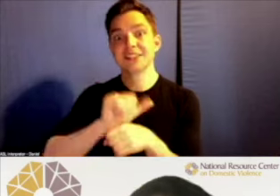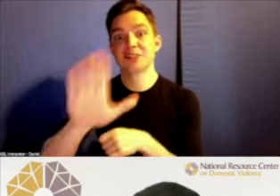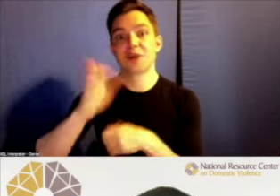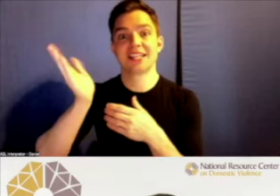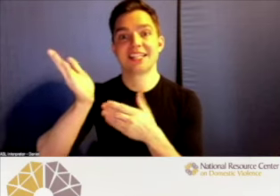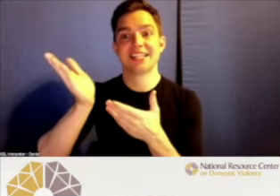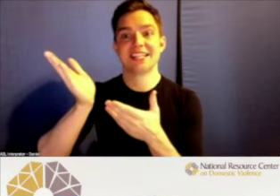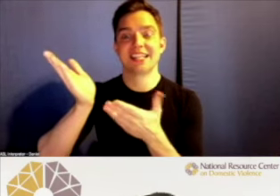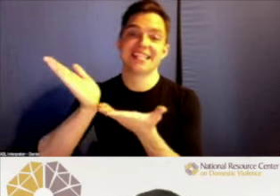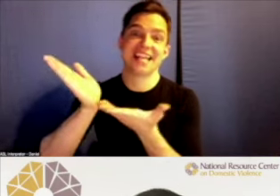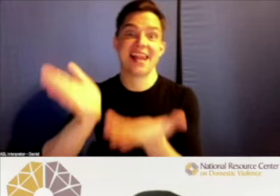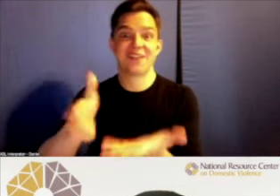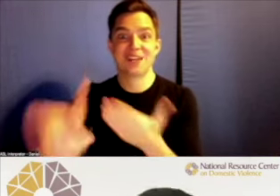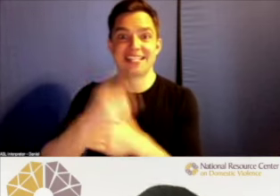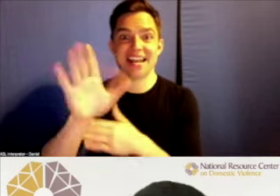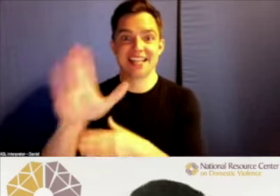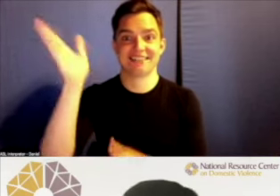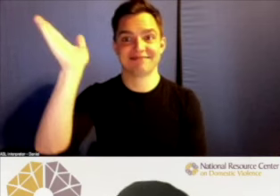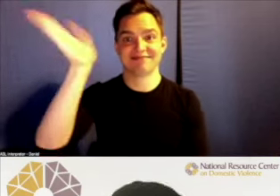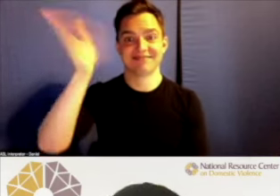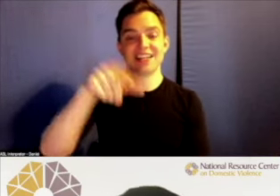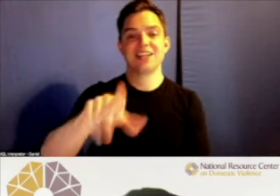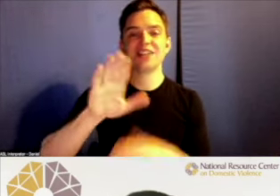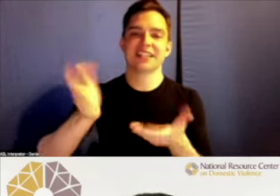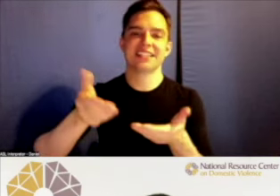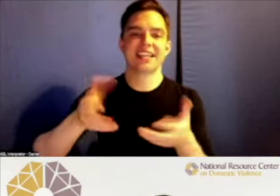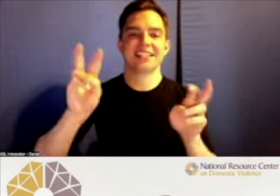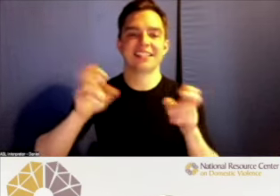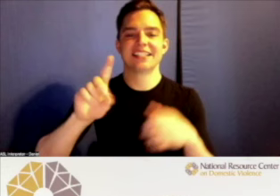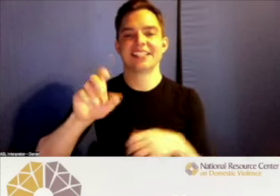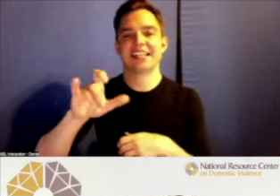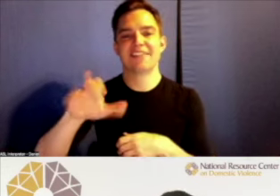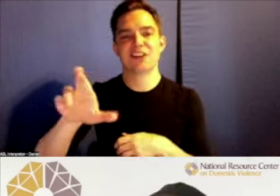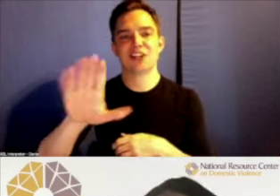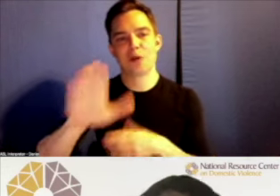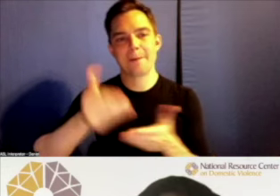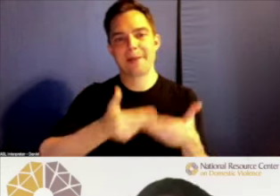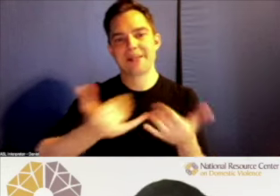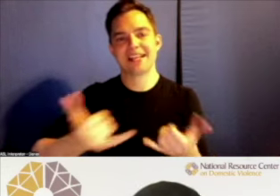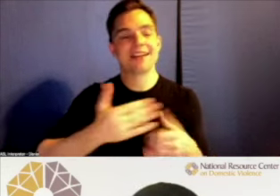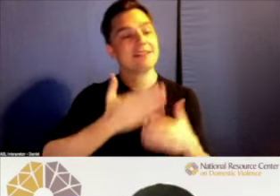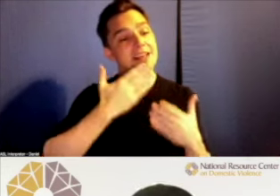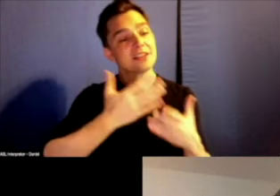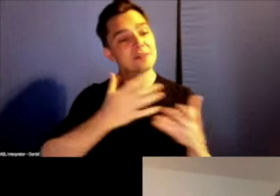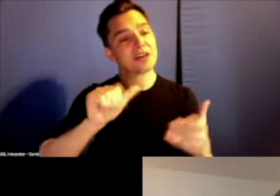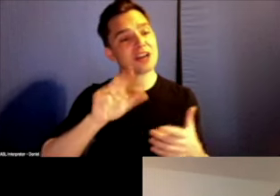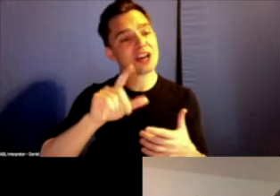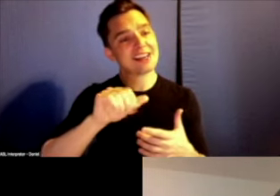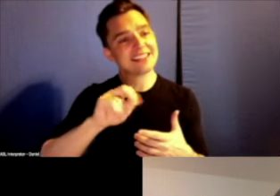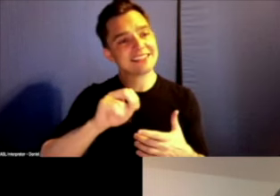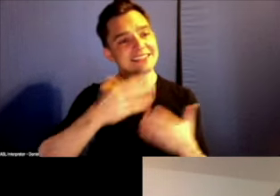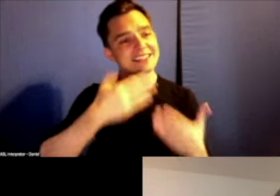day. You get to deliver your baby today. Thank you so much, Arlene, and welcome to